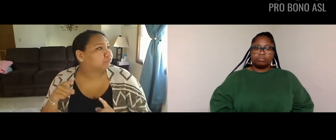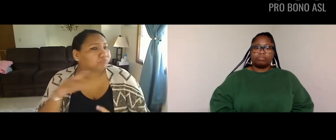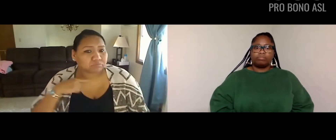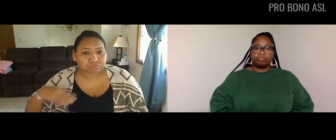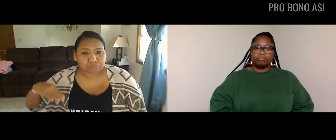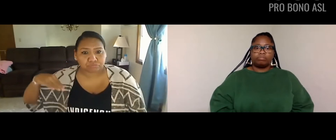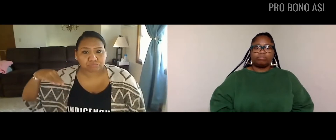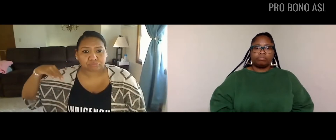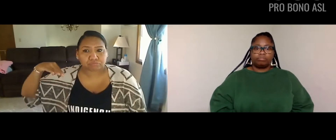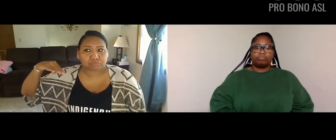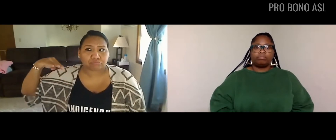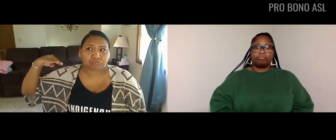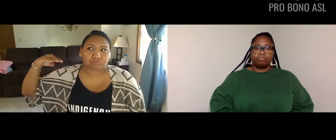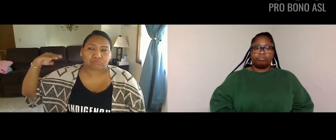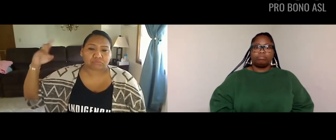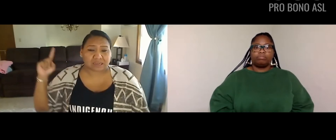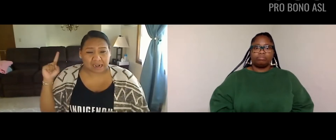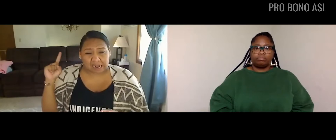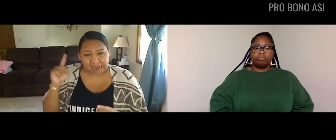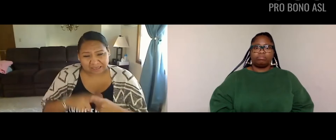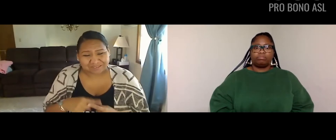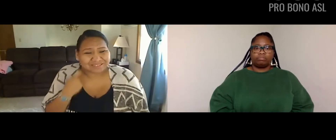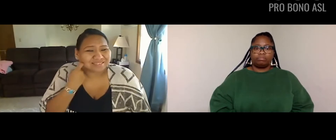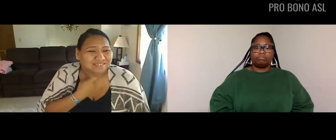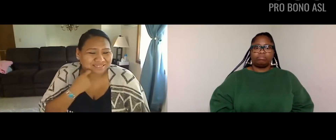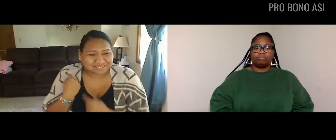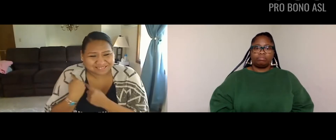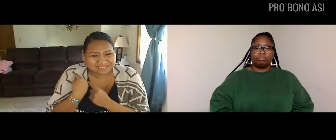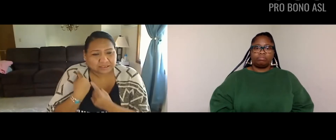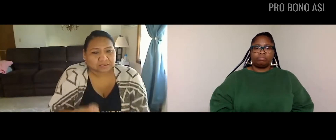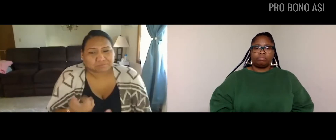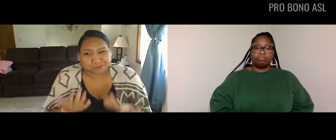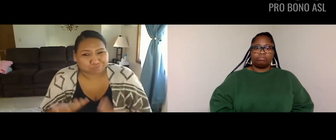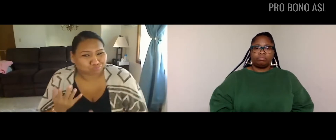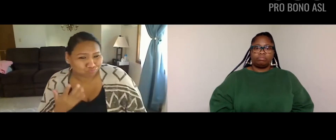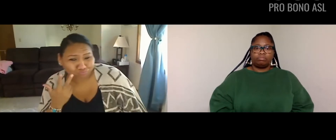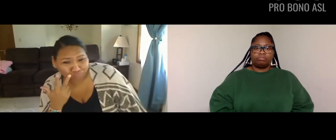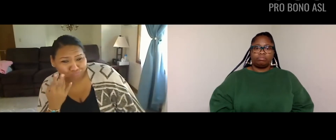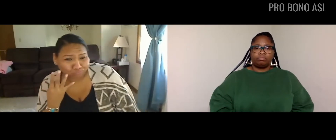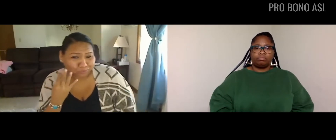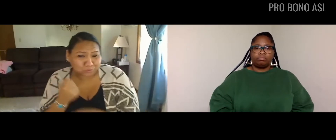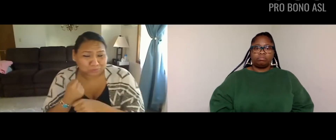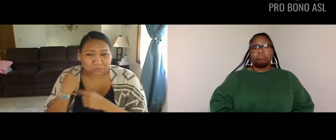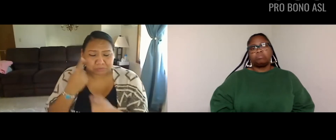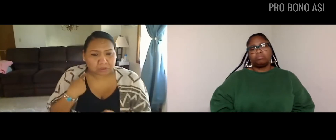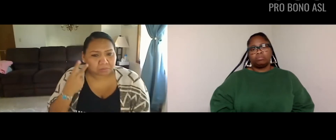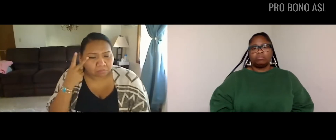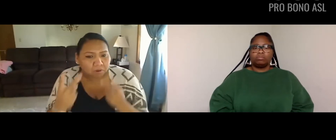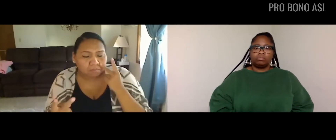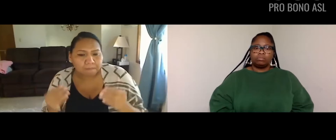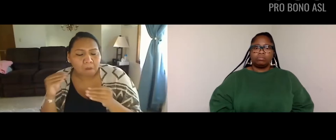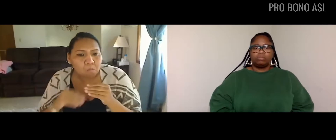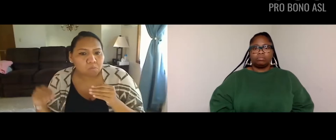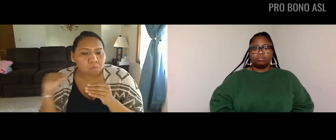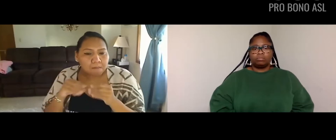Really, I have not seen representation for BIPOC interpreters at all until just a few years ago. Maybe about 3